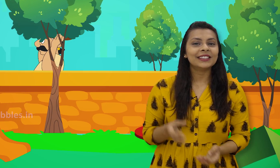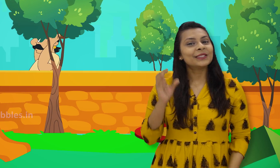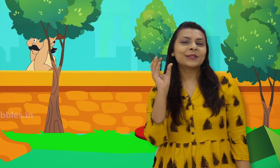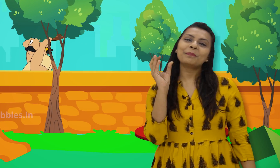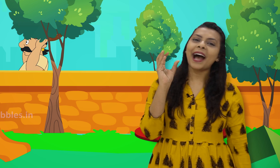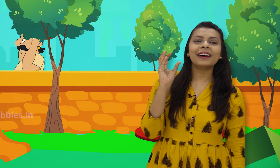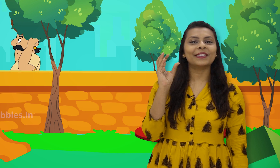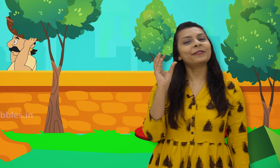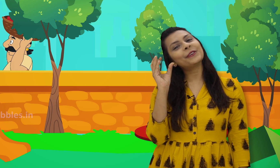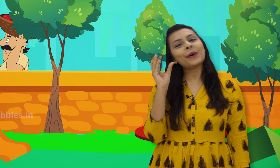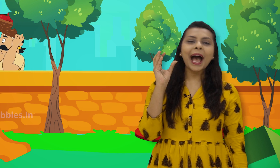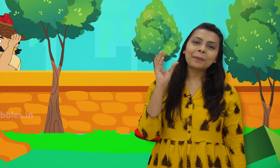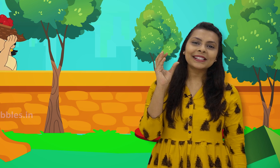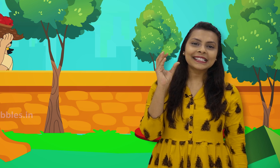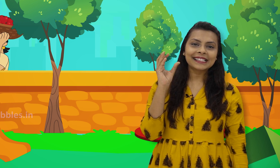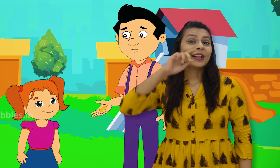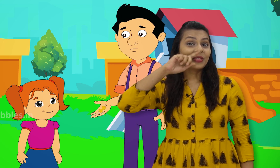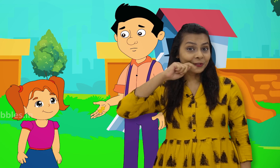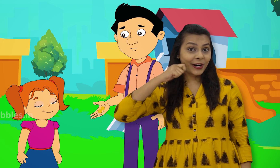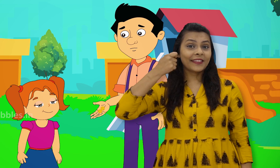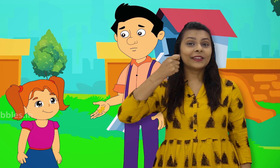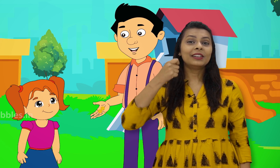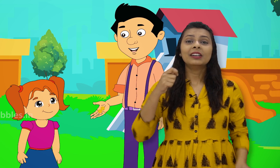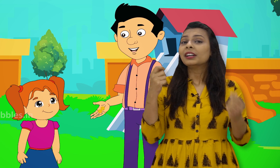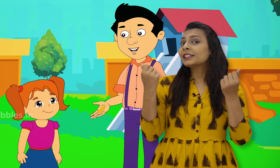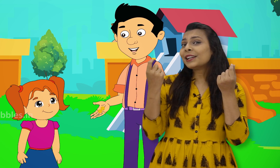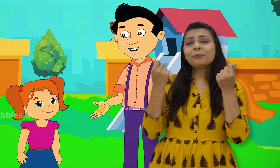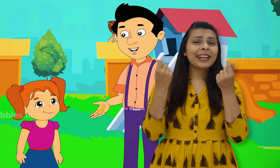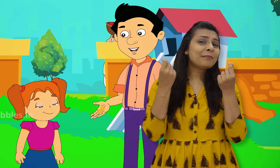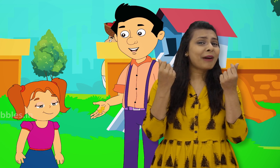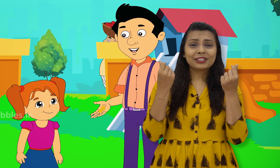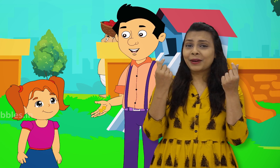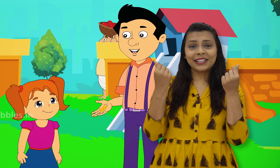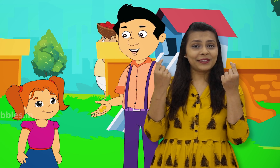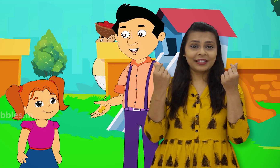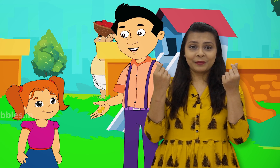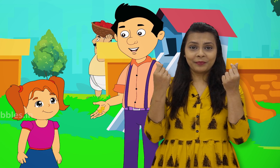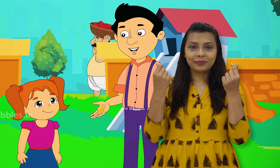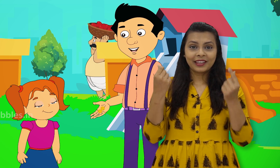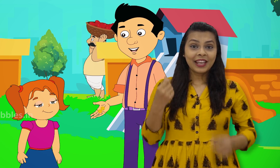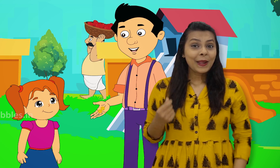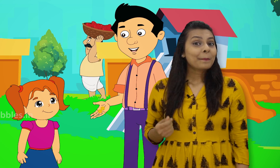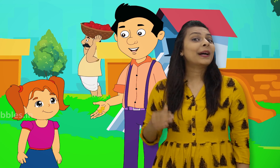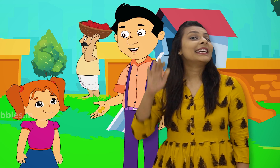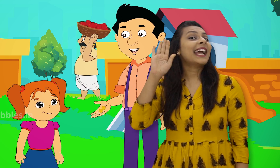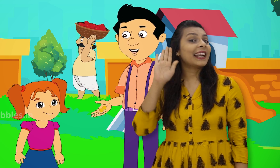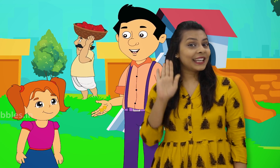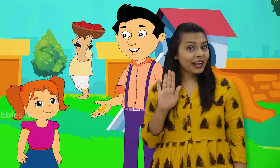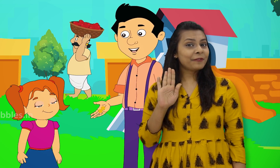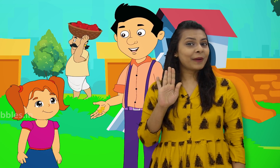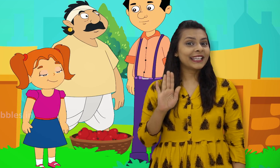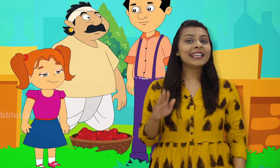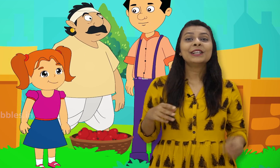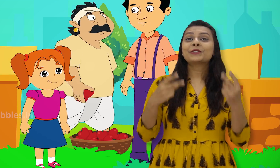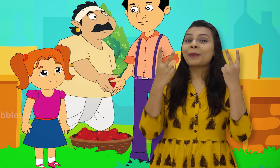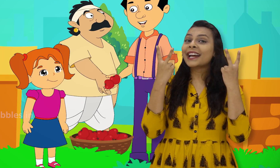father to buy her few apples. The father didn't bring much money with him, but he had